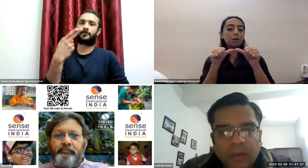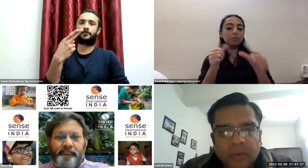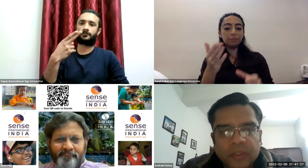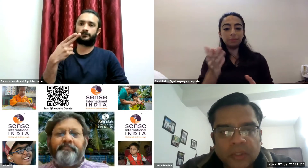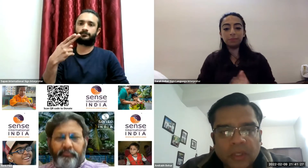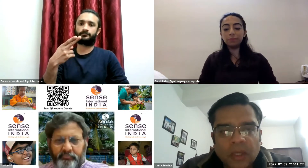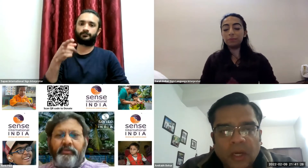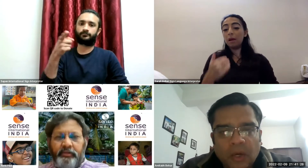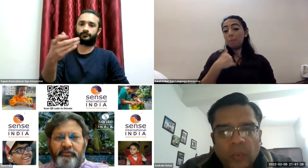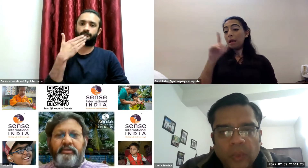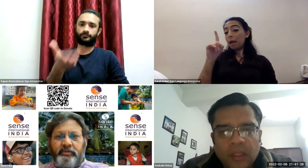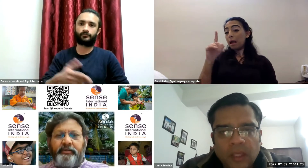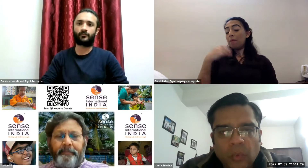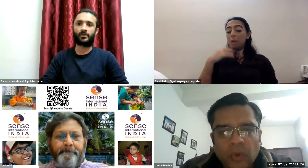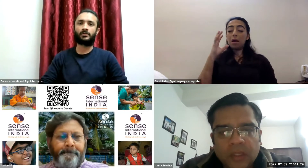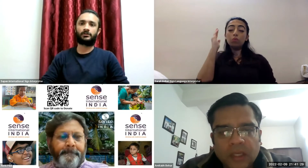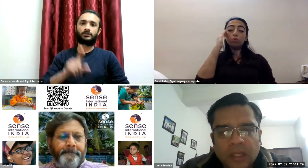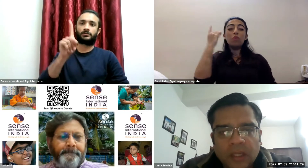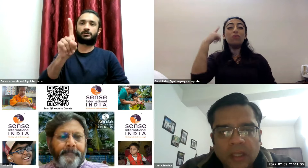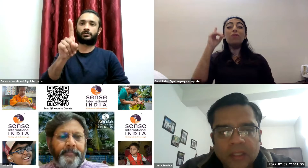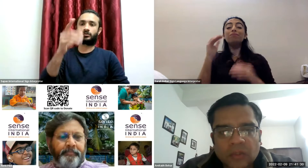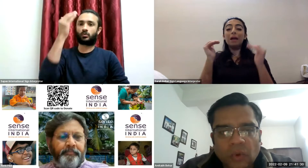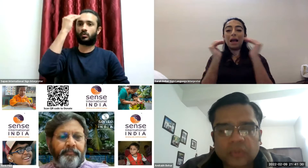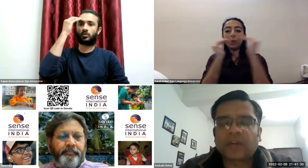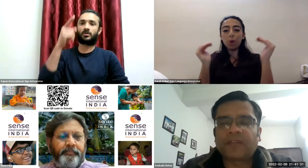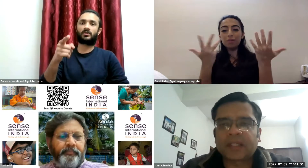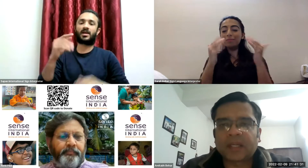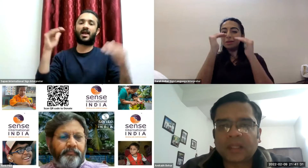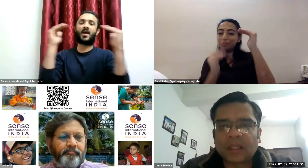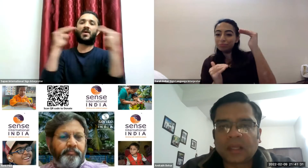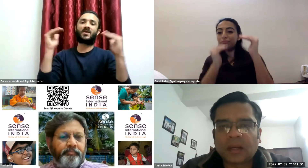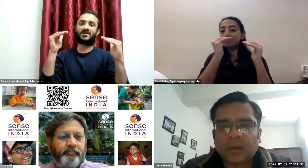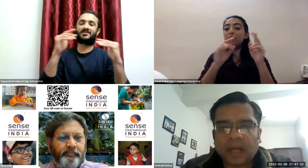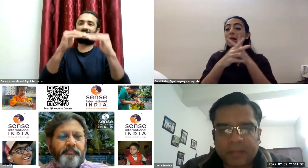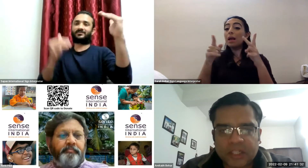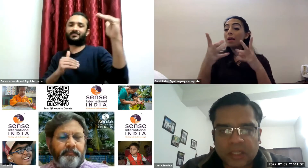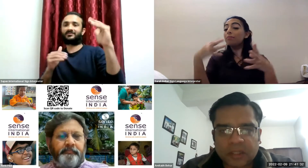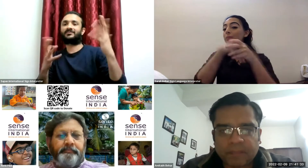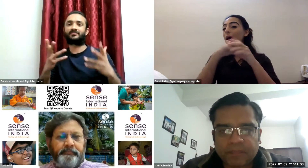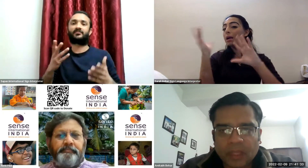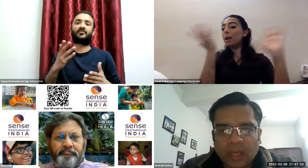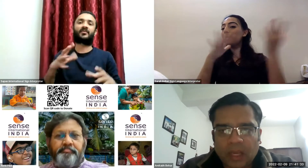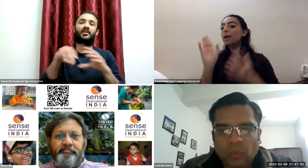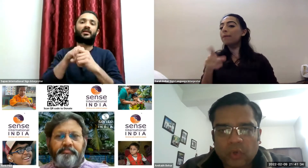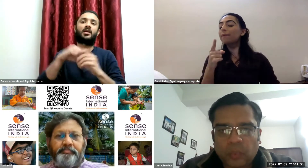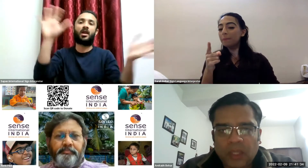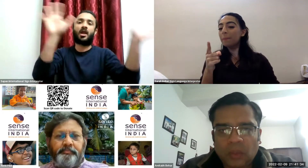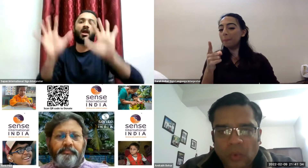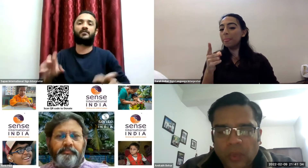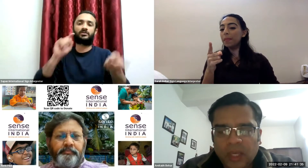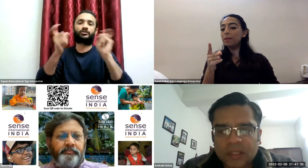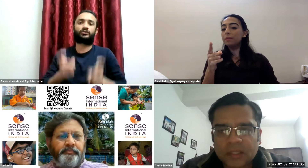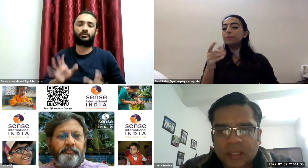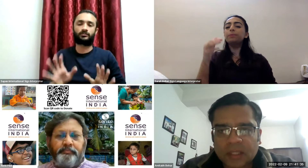specifically talk about how inequality is also reflected in climate change. And what